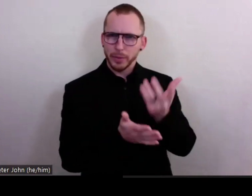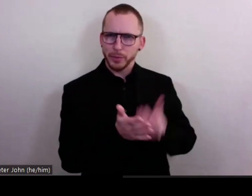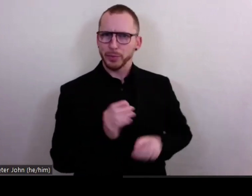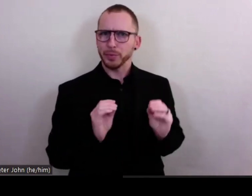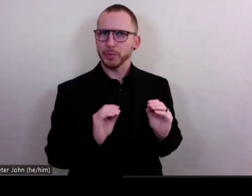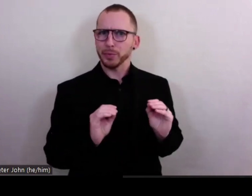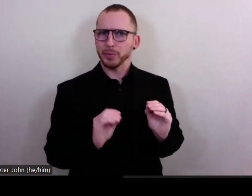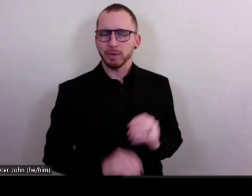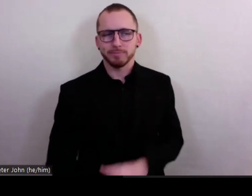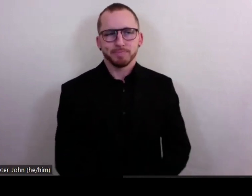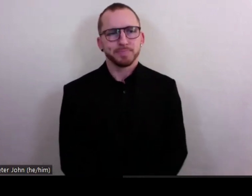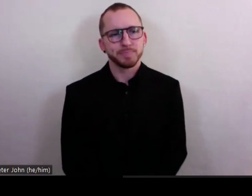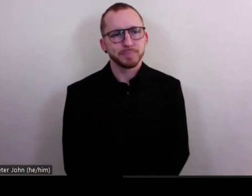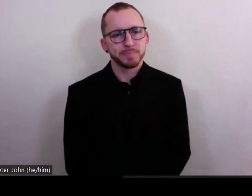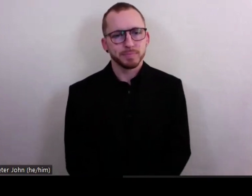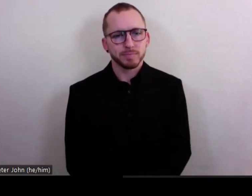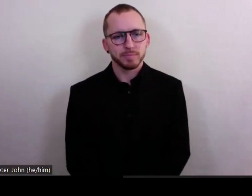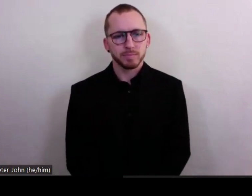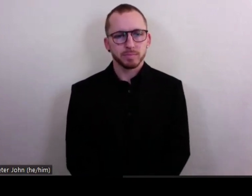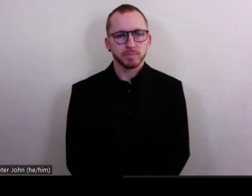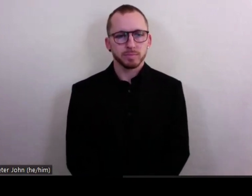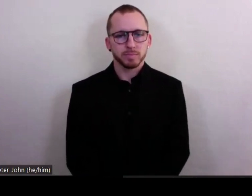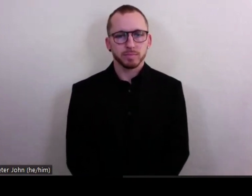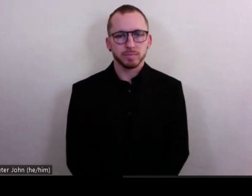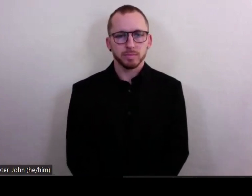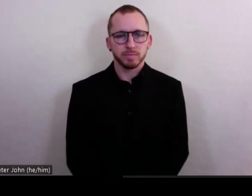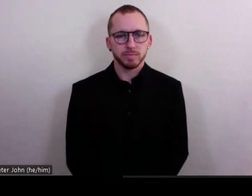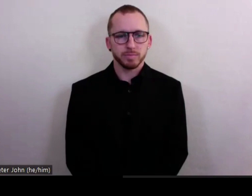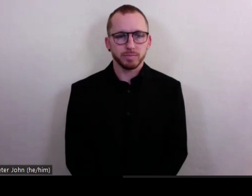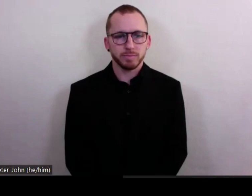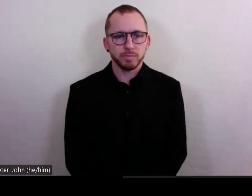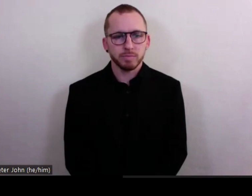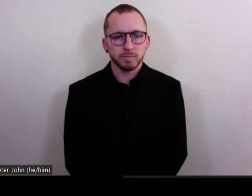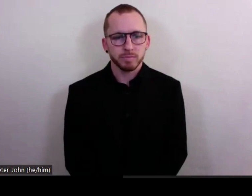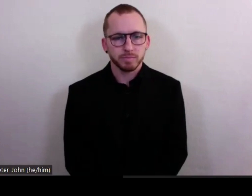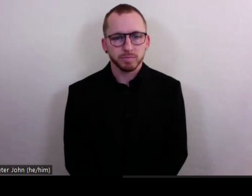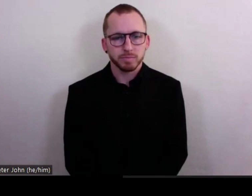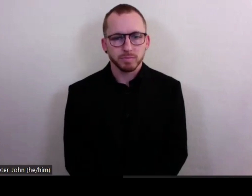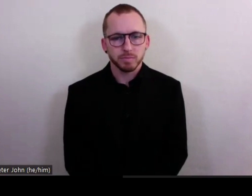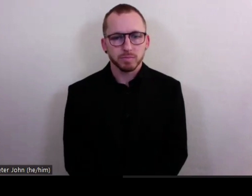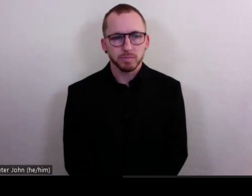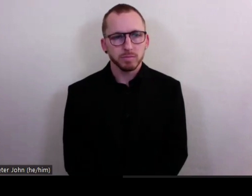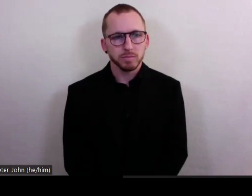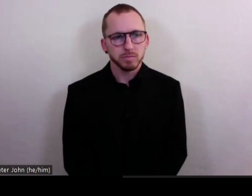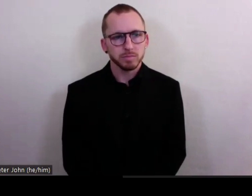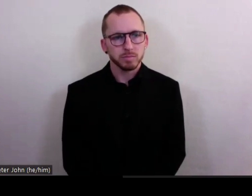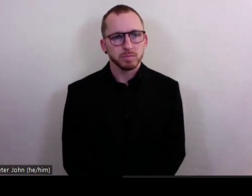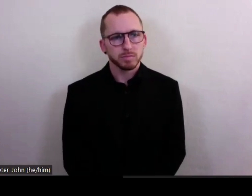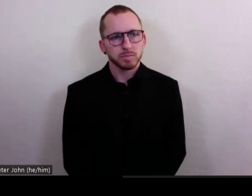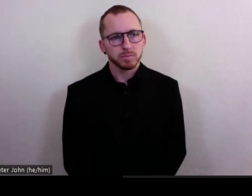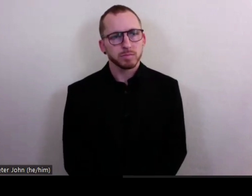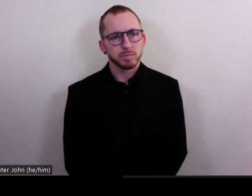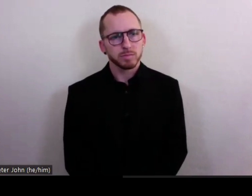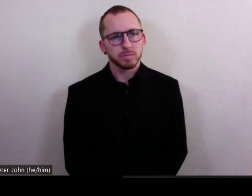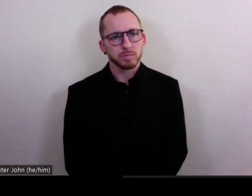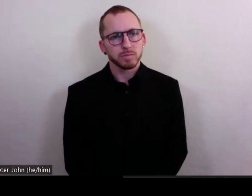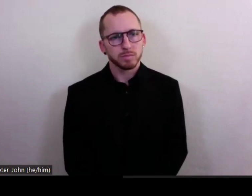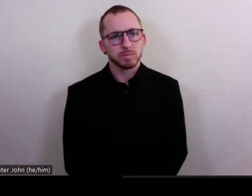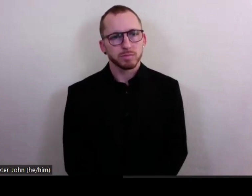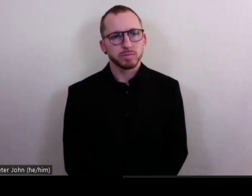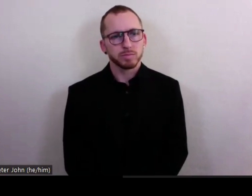see children that just will not eat at all. So they struggle with that. Let's